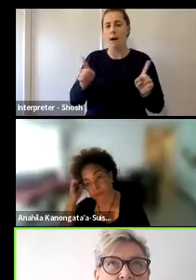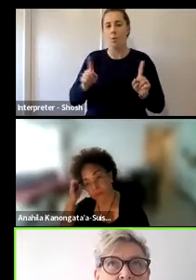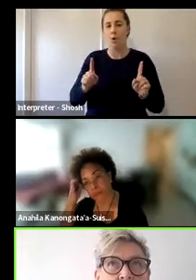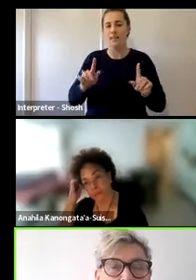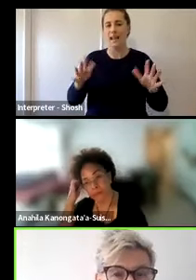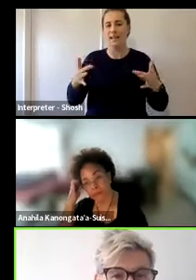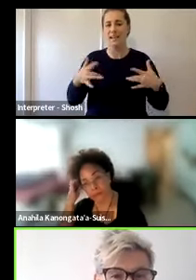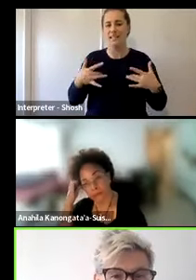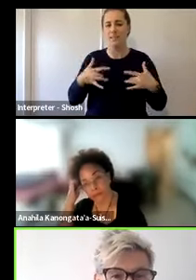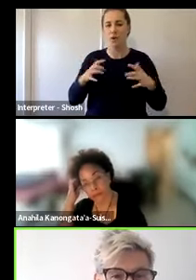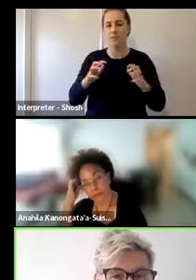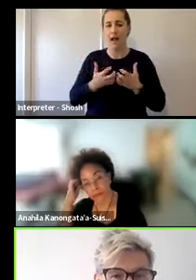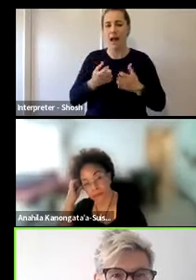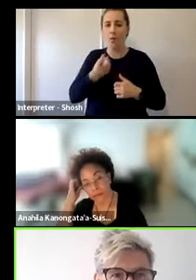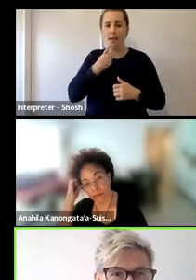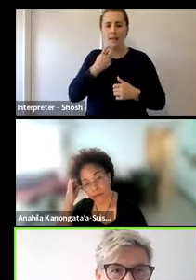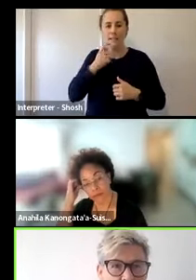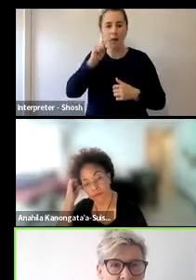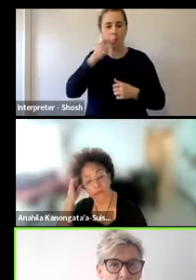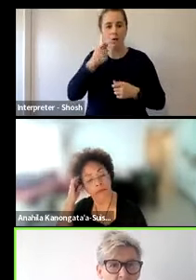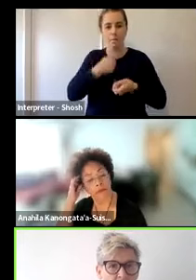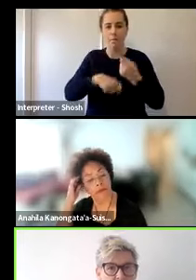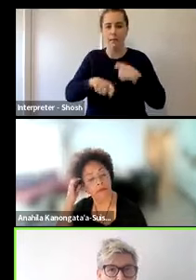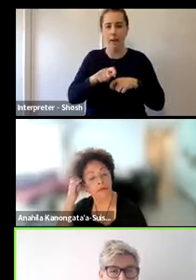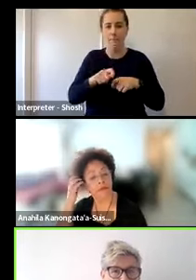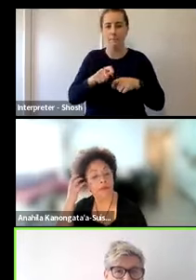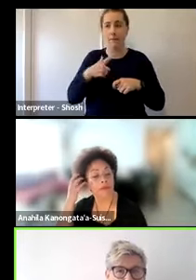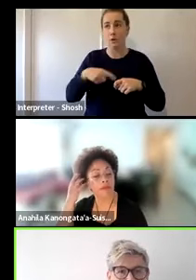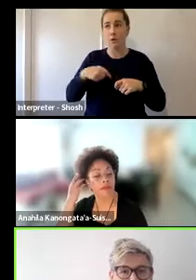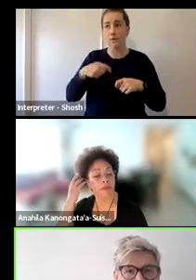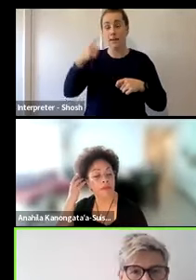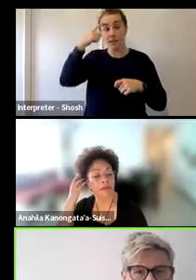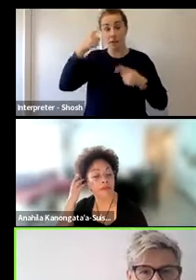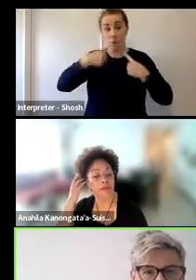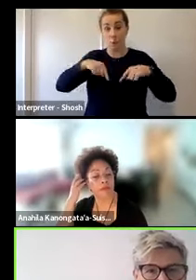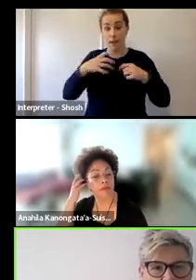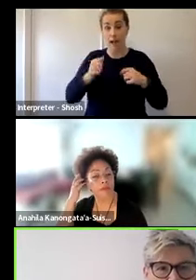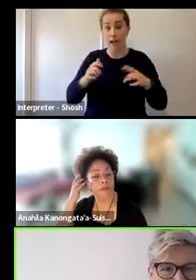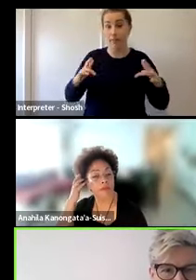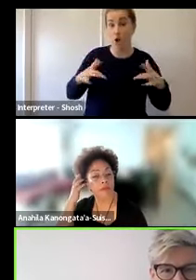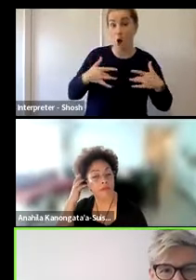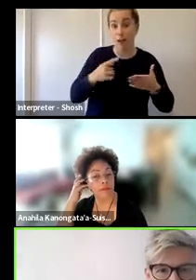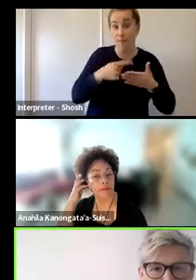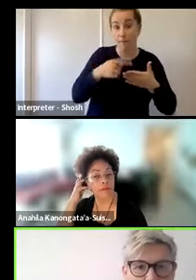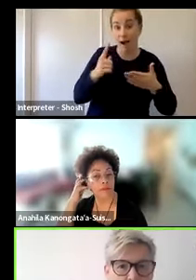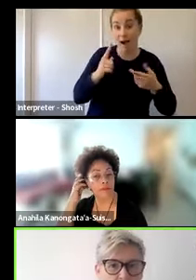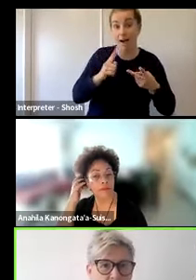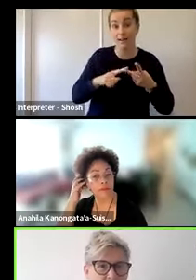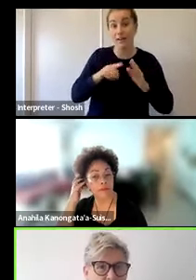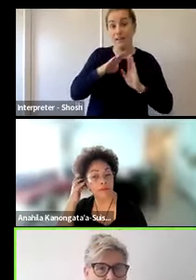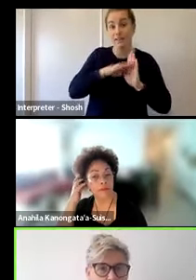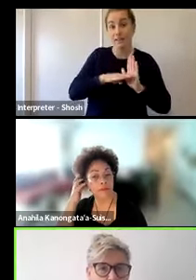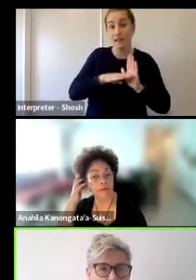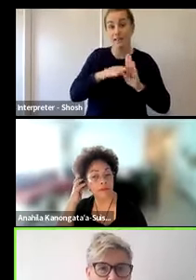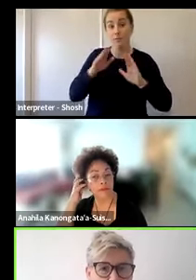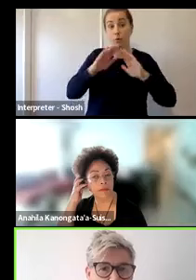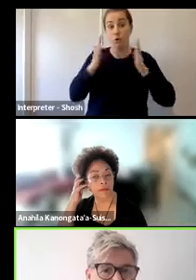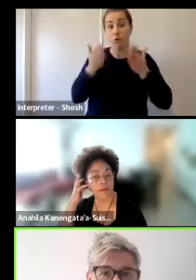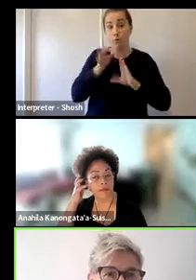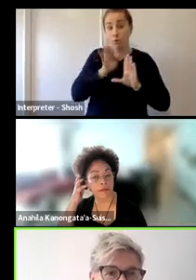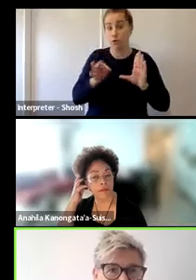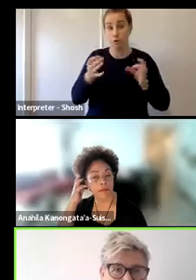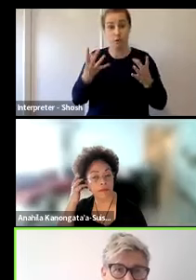of how easy this would be, considering that we have LifeMark standards for universal design